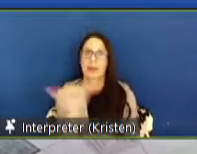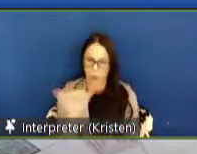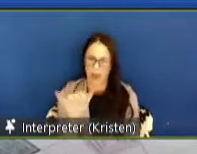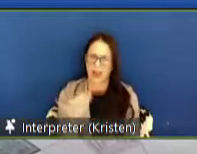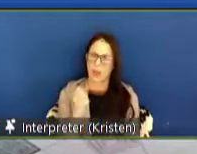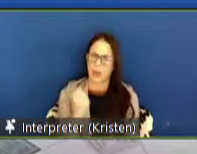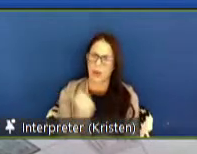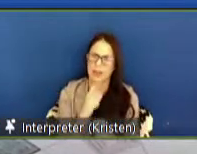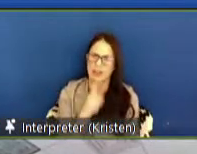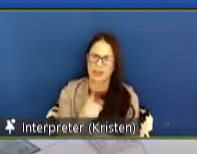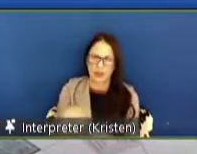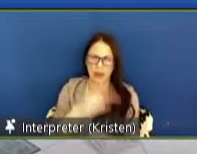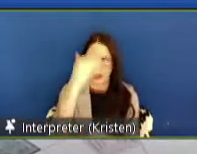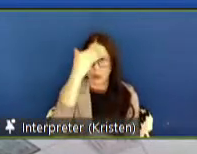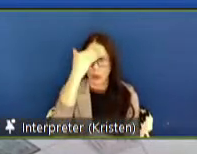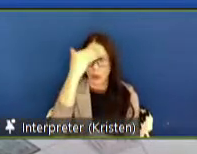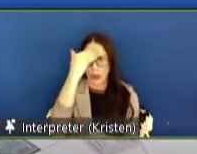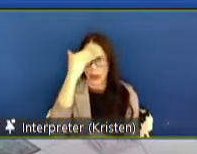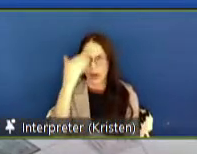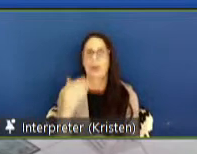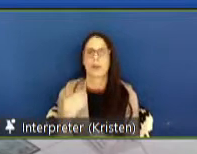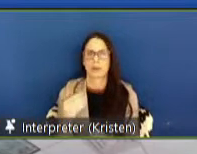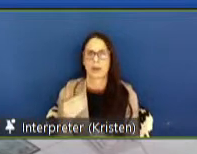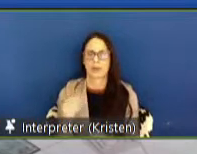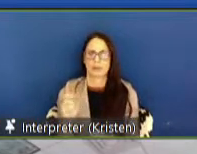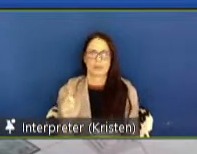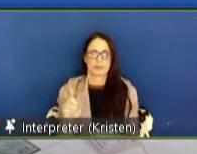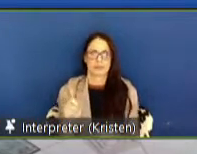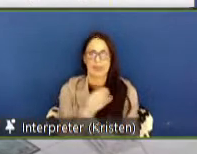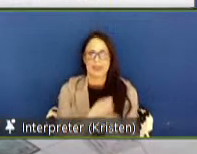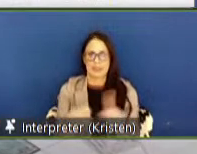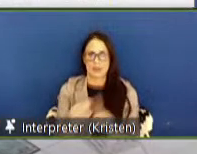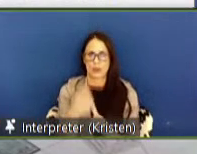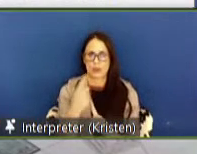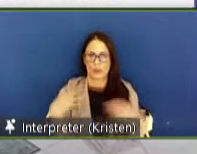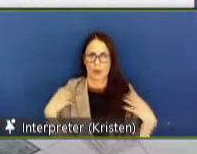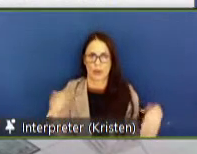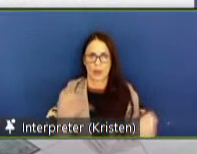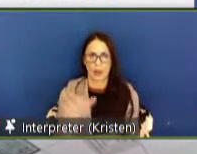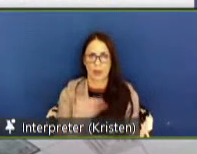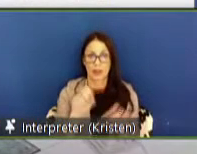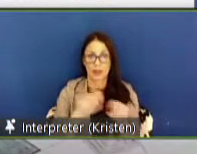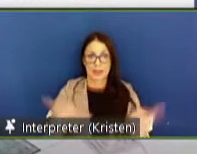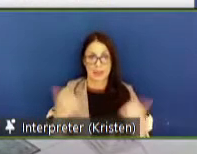of where our healthcare system is today. Next slide.